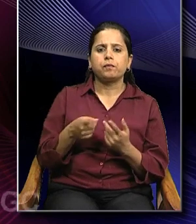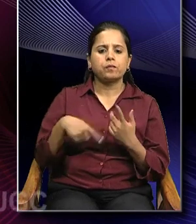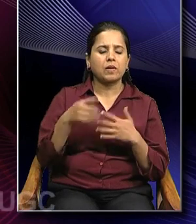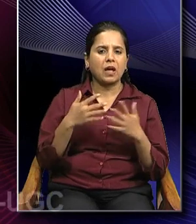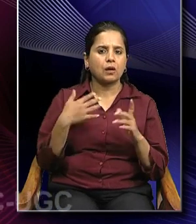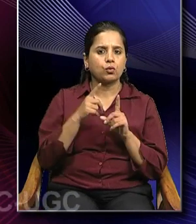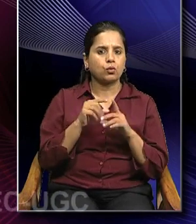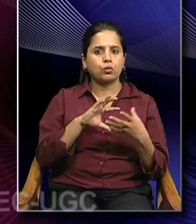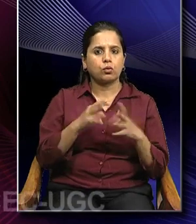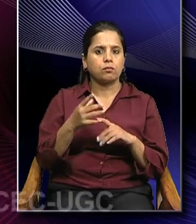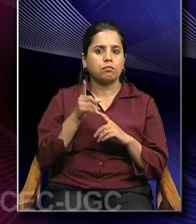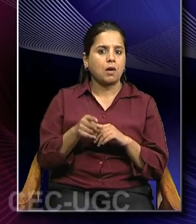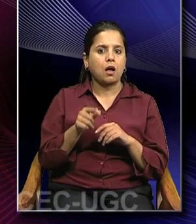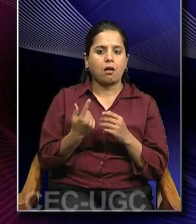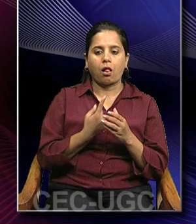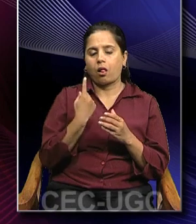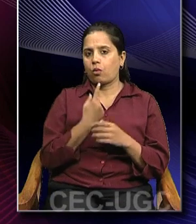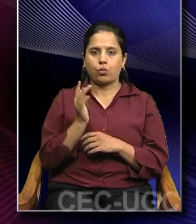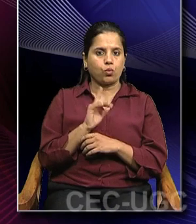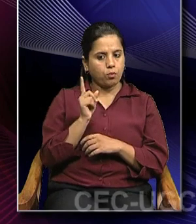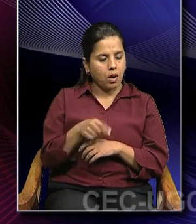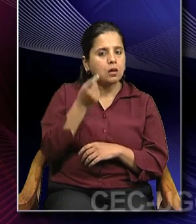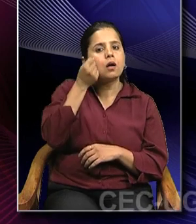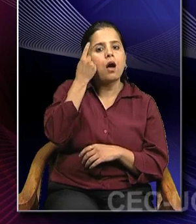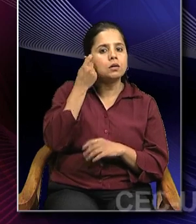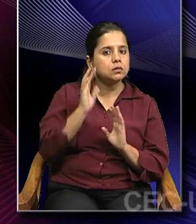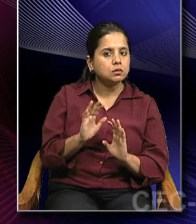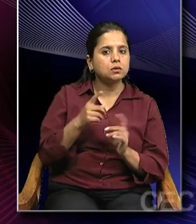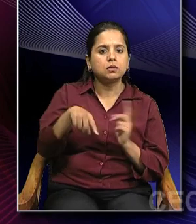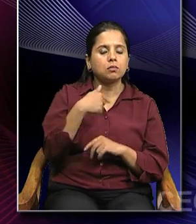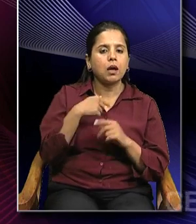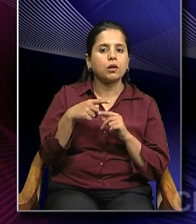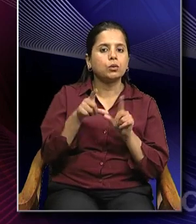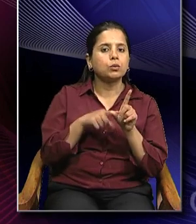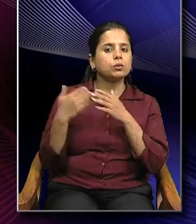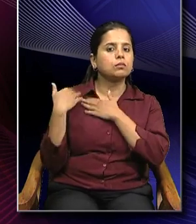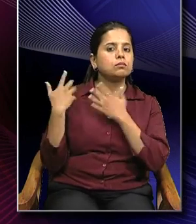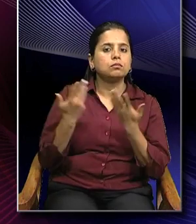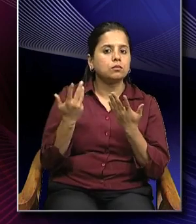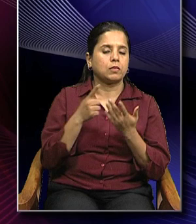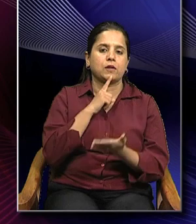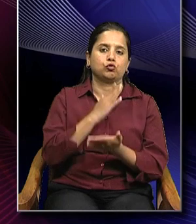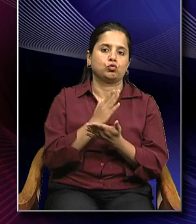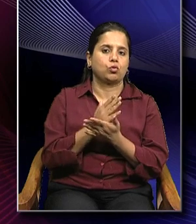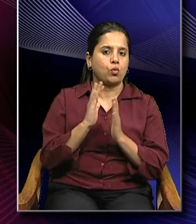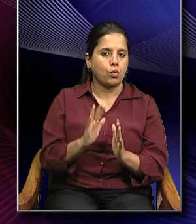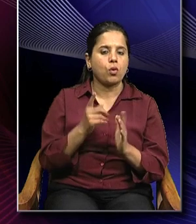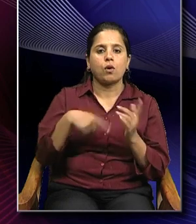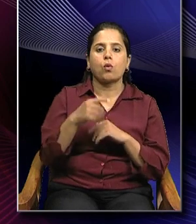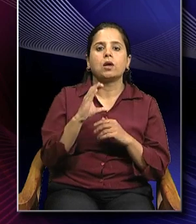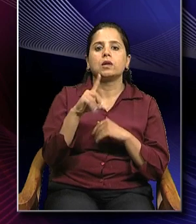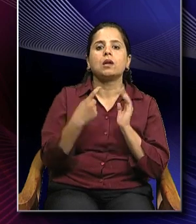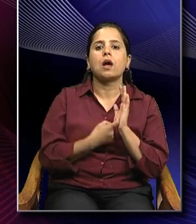anything in isolation. I should understand that what is my duty. My duty is to ensure that what customer